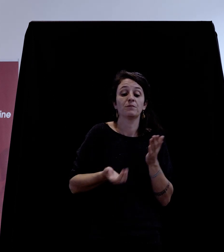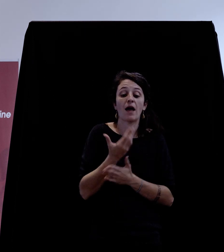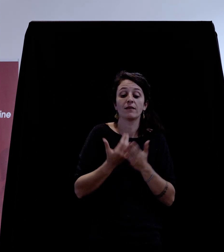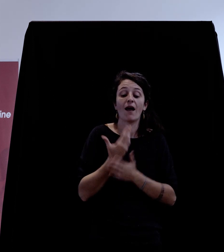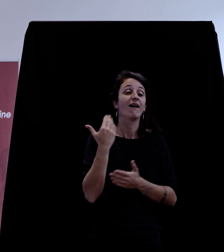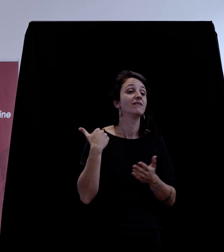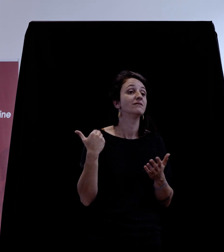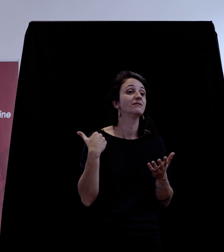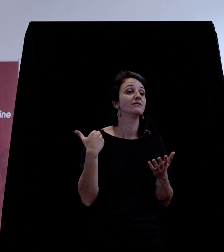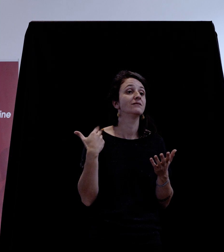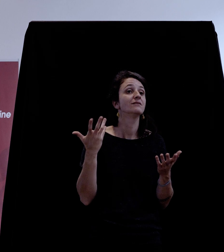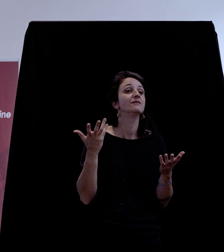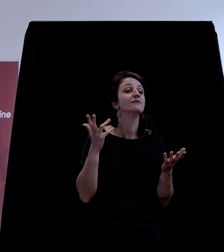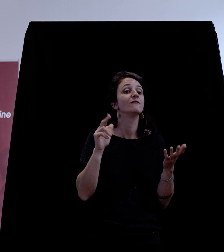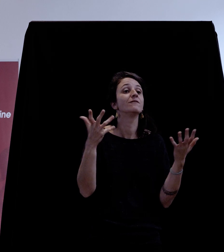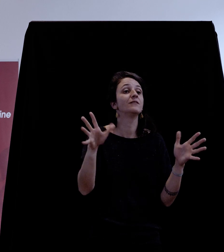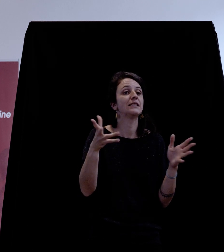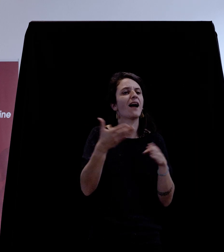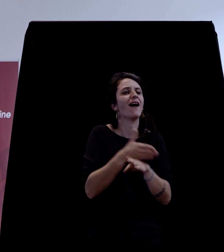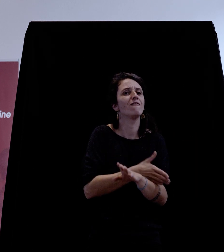take, when things are going to start up again.